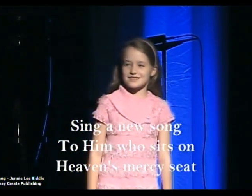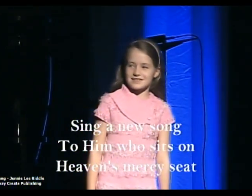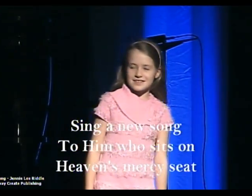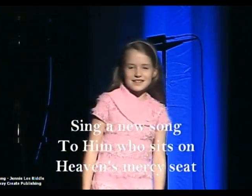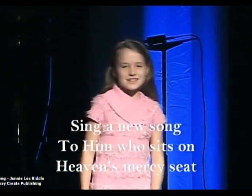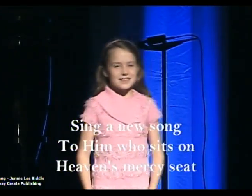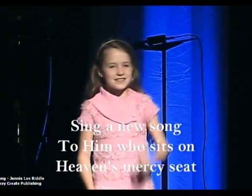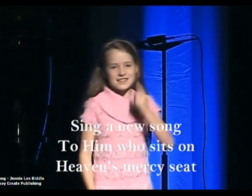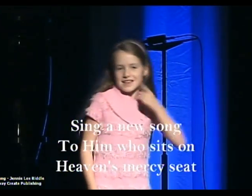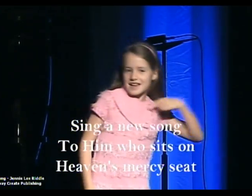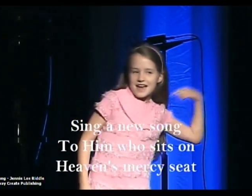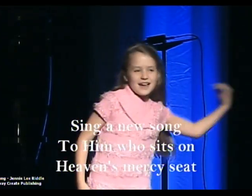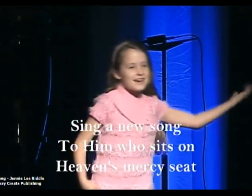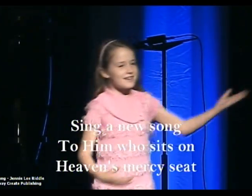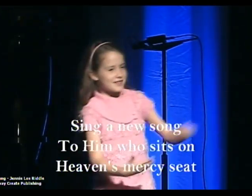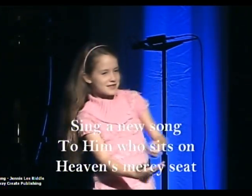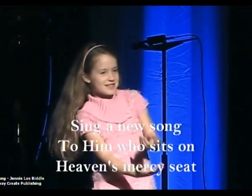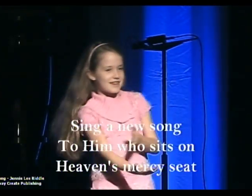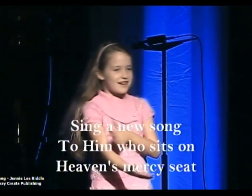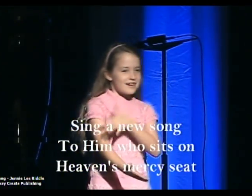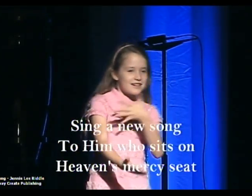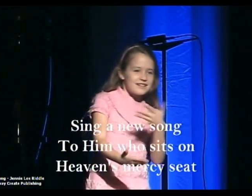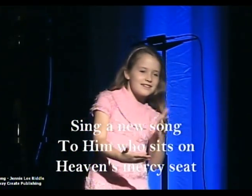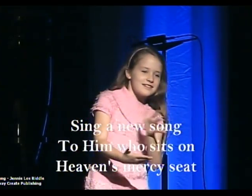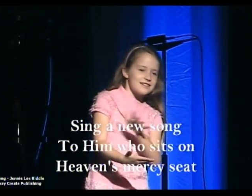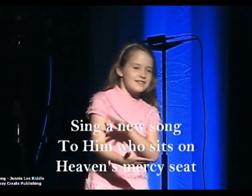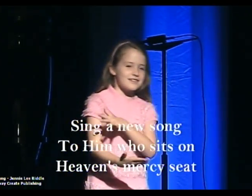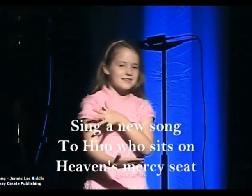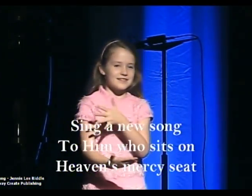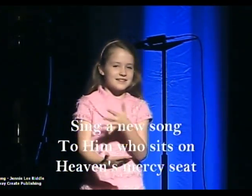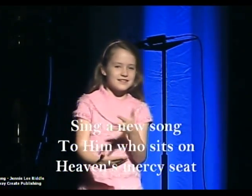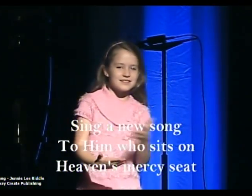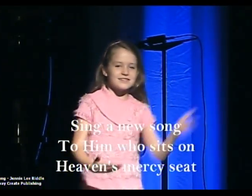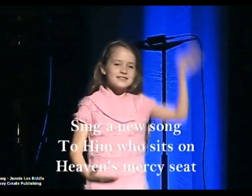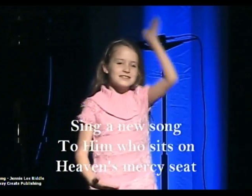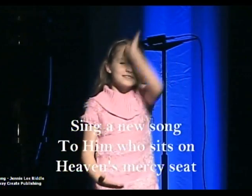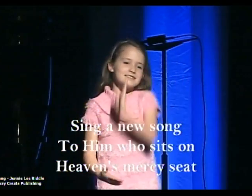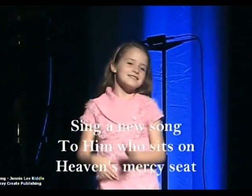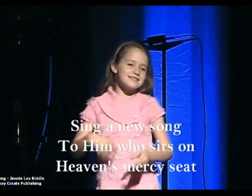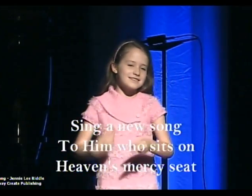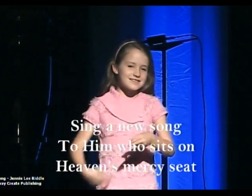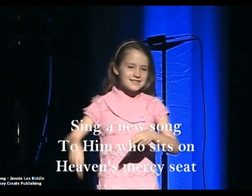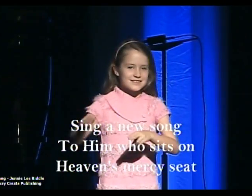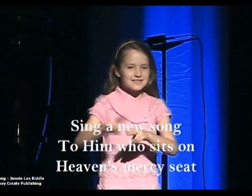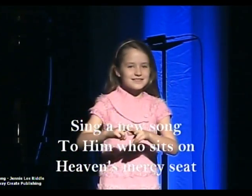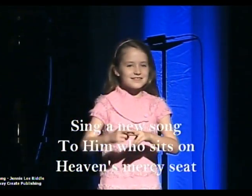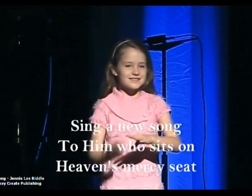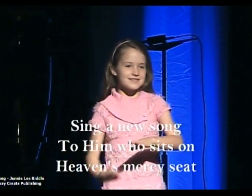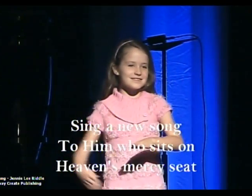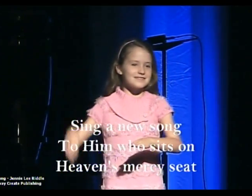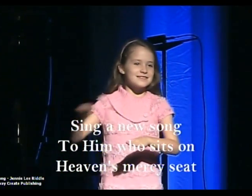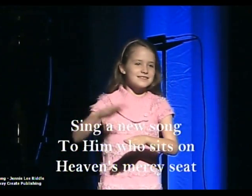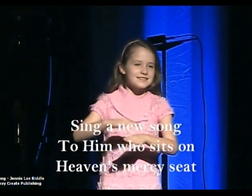Sing a new song to him who sits on